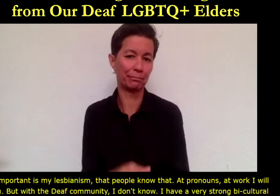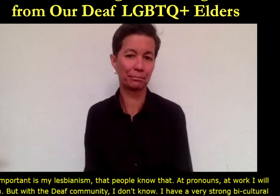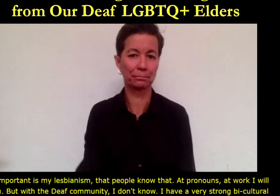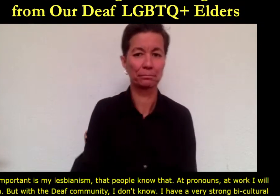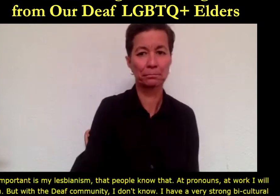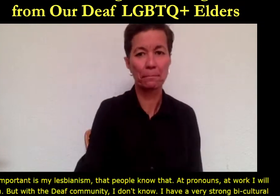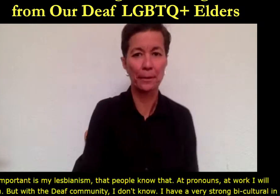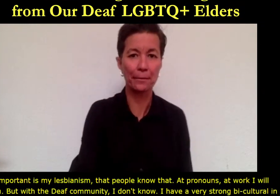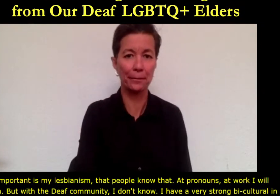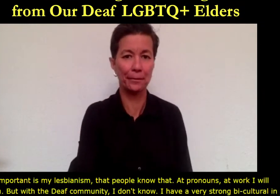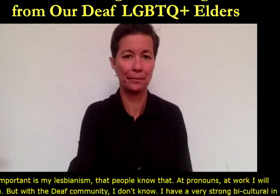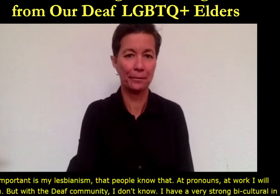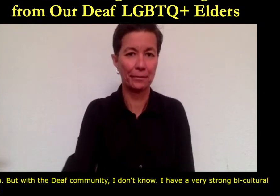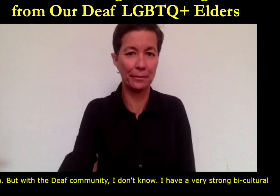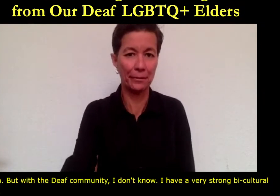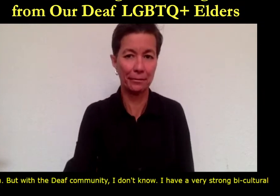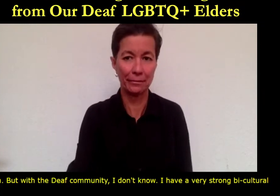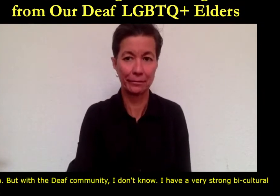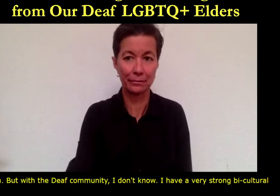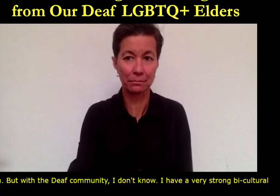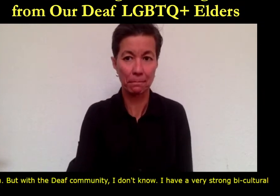in what situation I'm at. That's a great question.